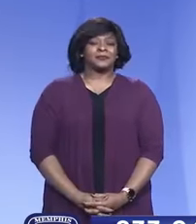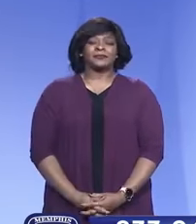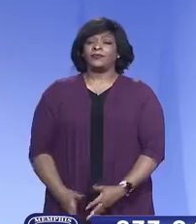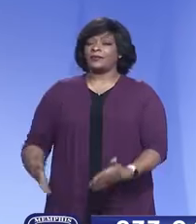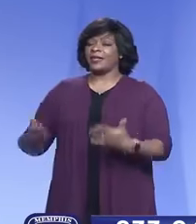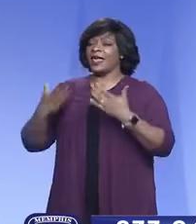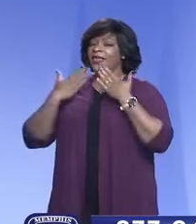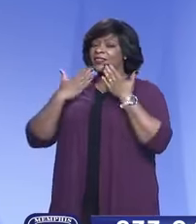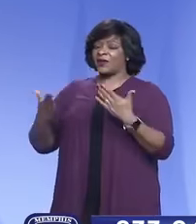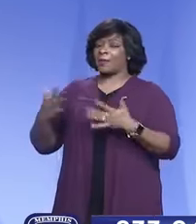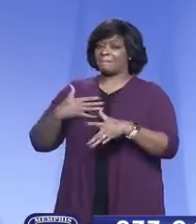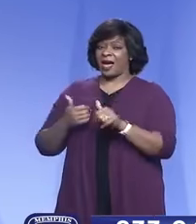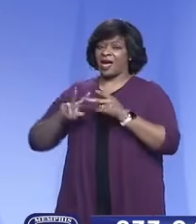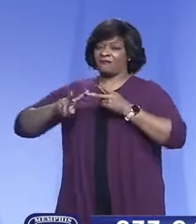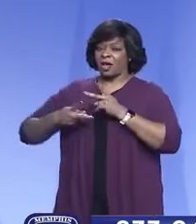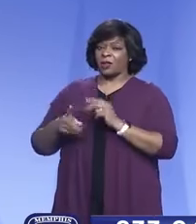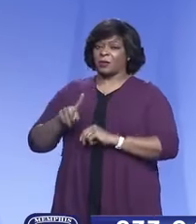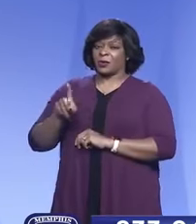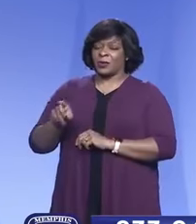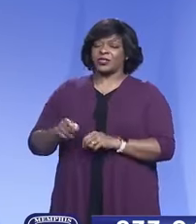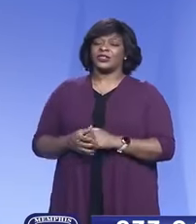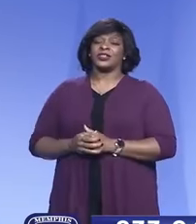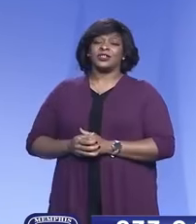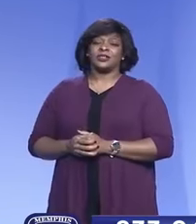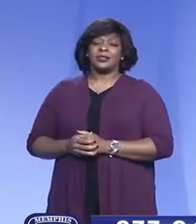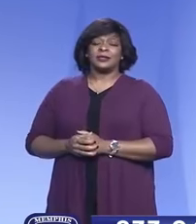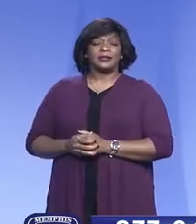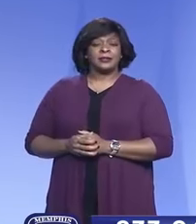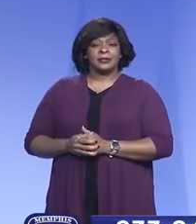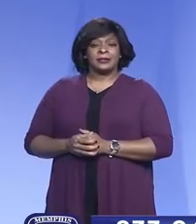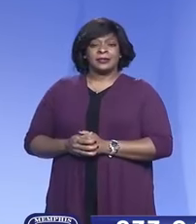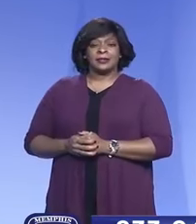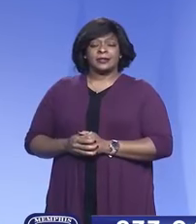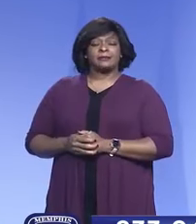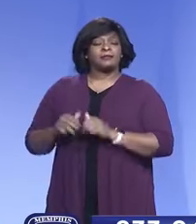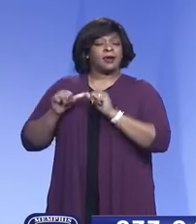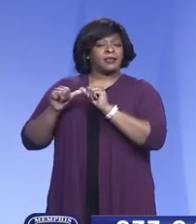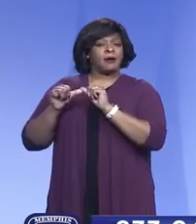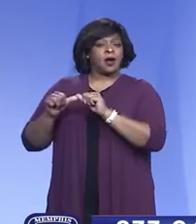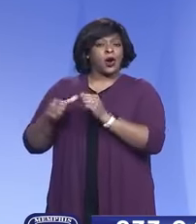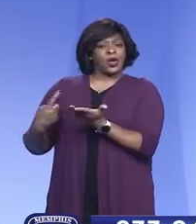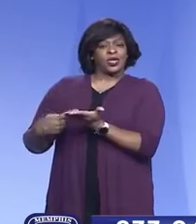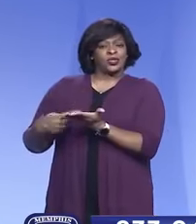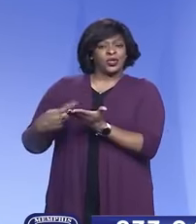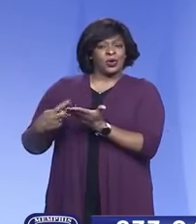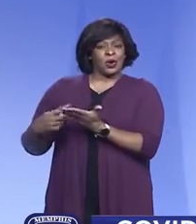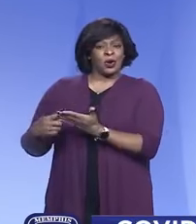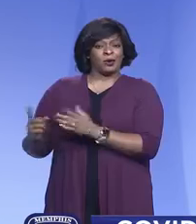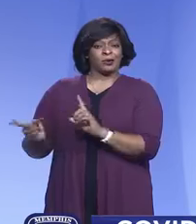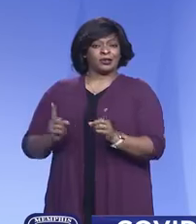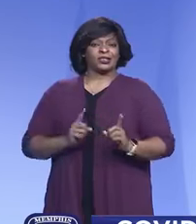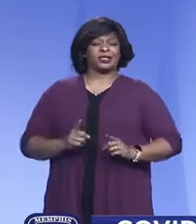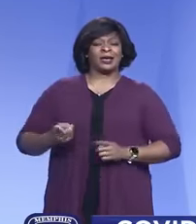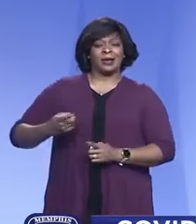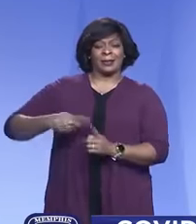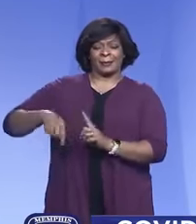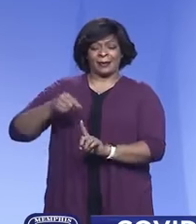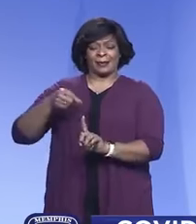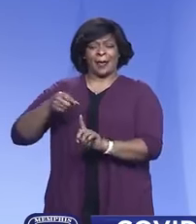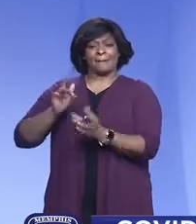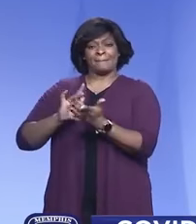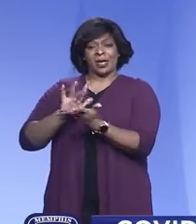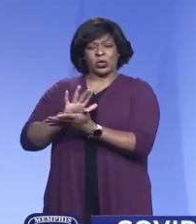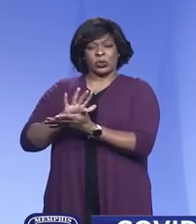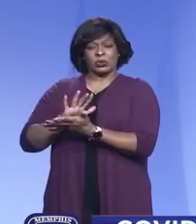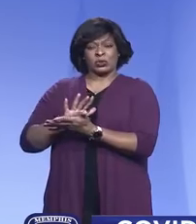Thank you. And for my follow-up, the ongoing talks with the surrounding medical